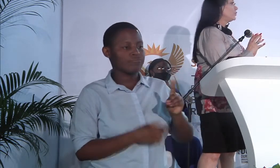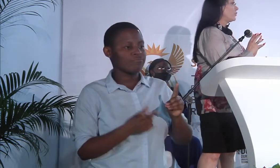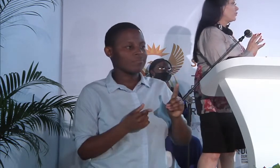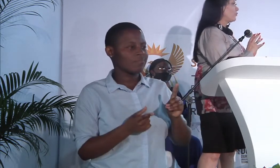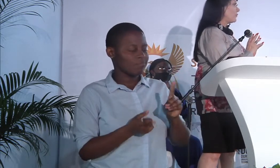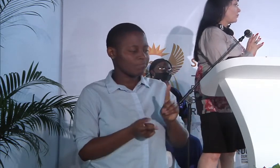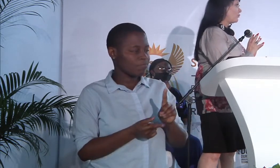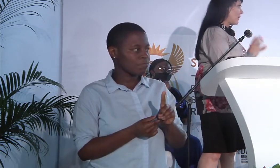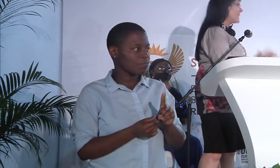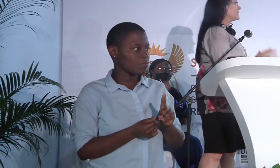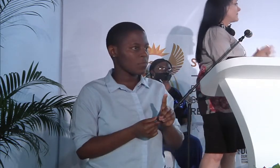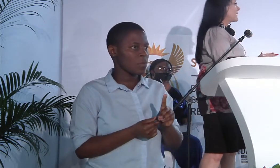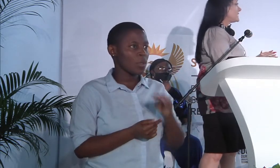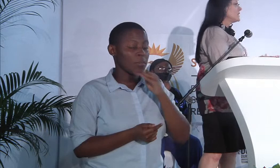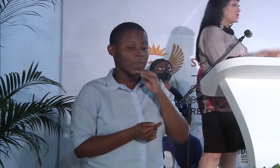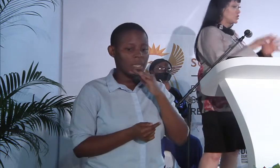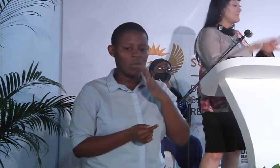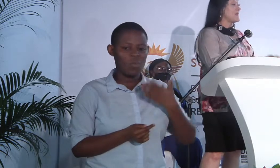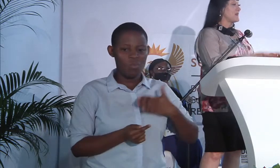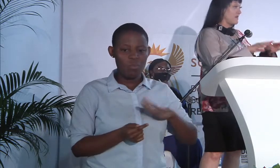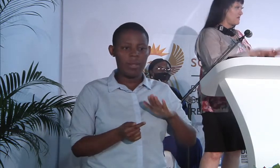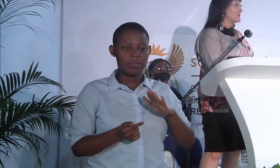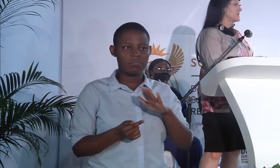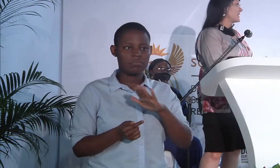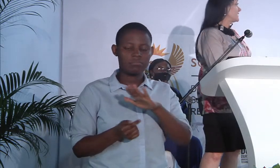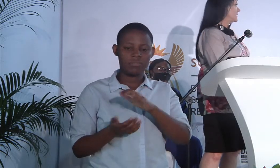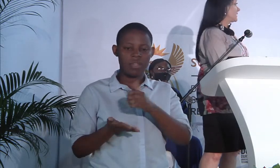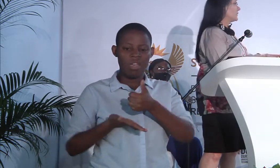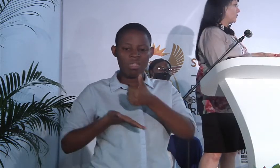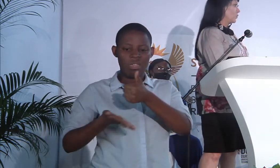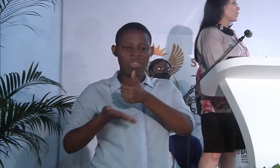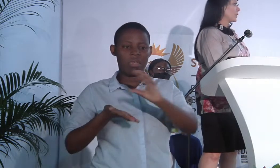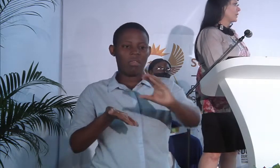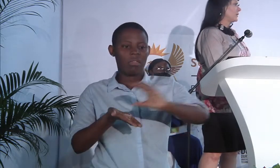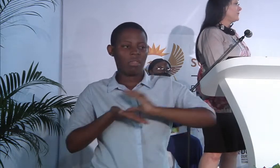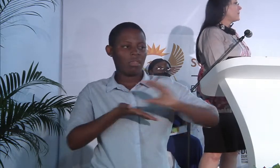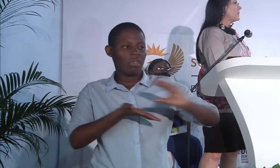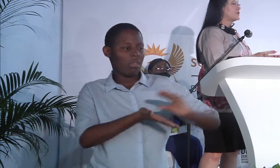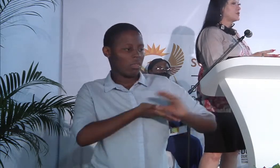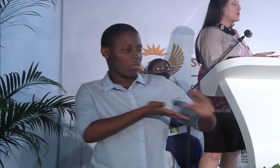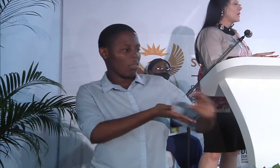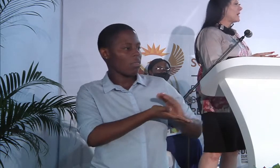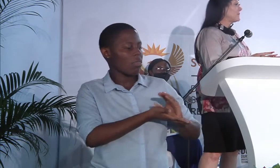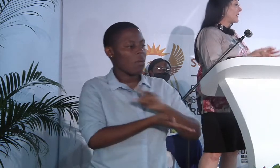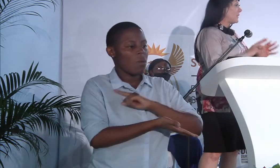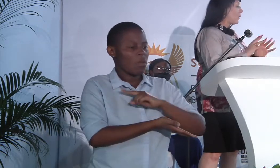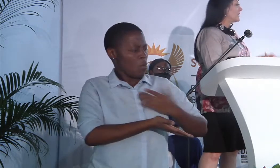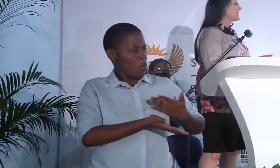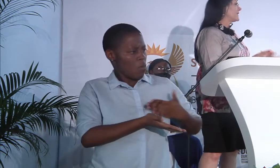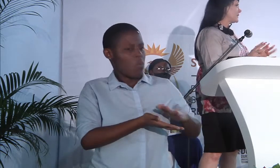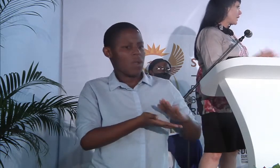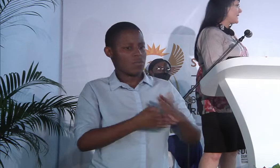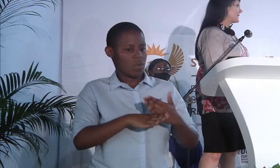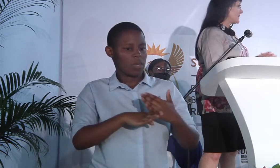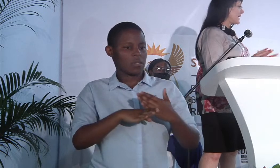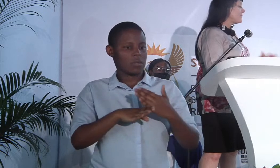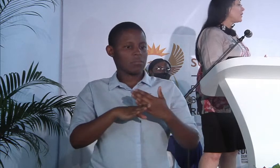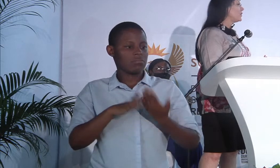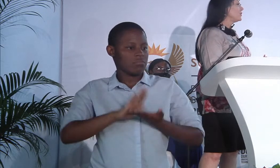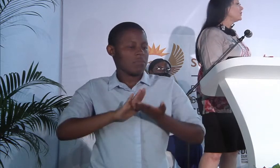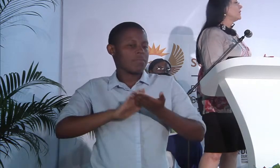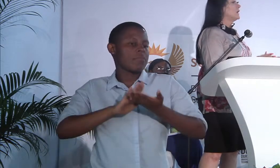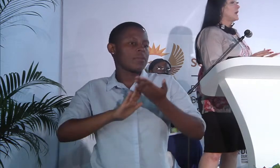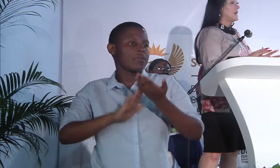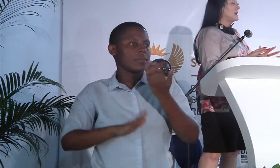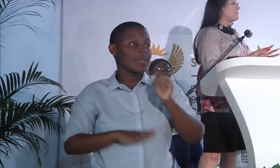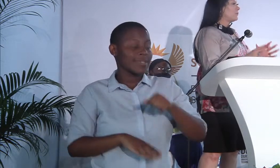to raise money to make this centre work. So whilst it's an